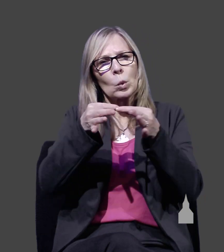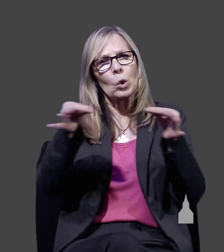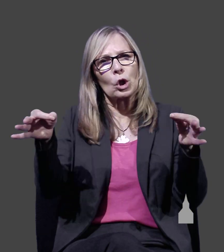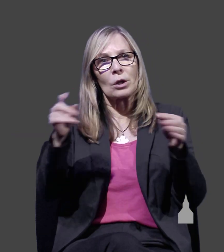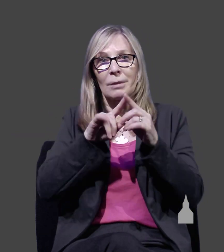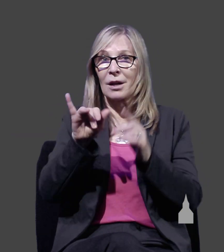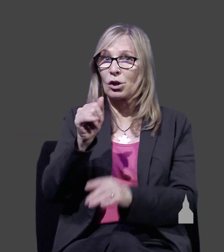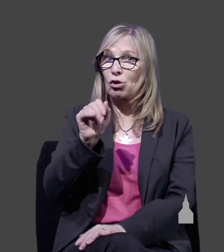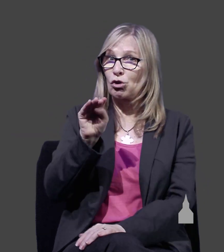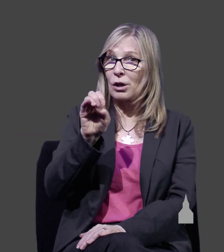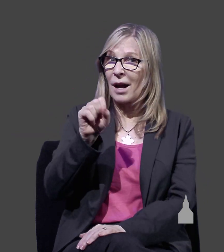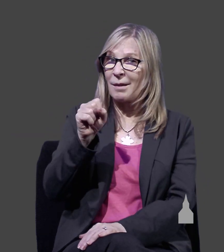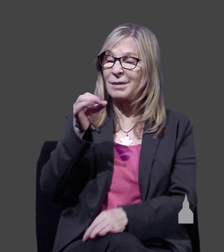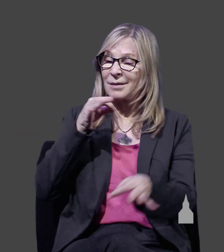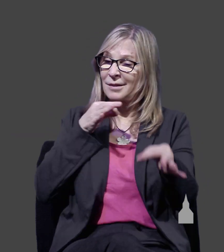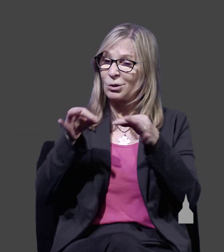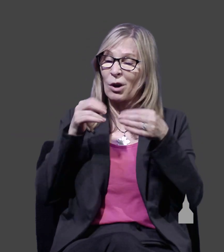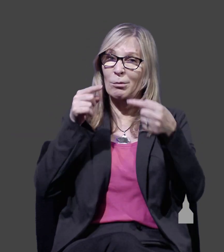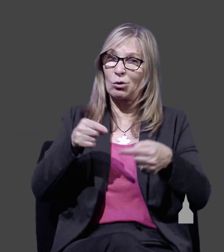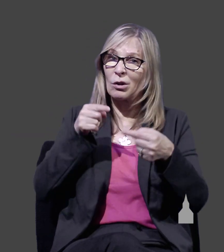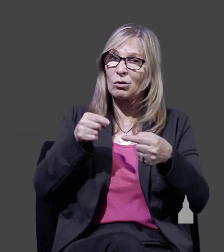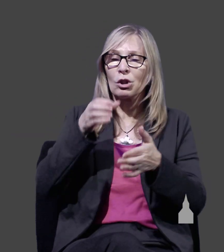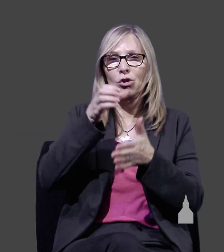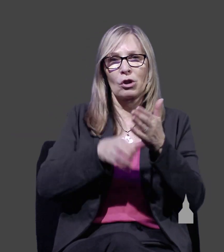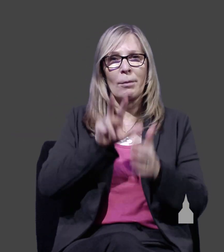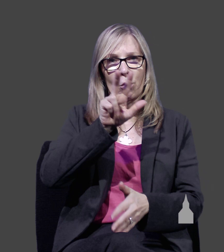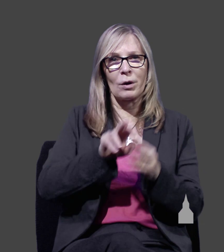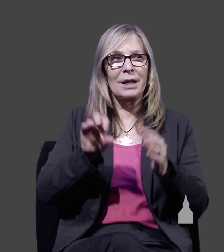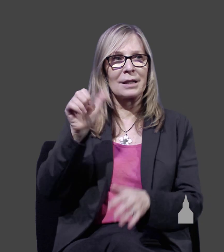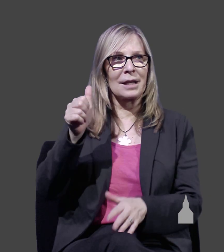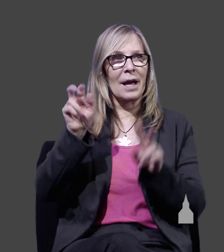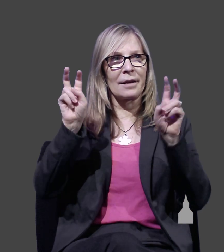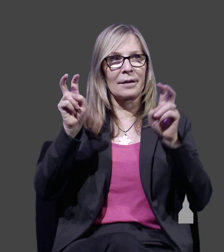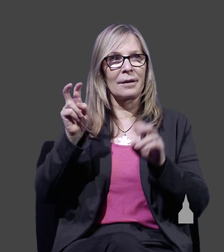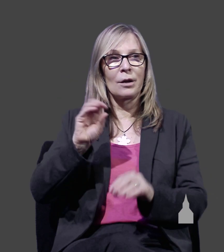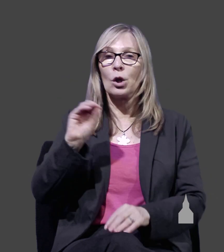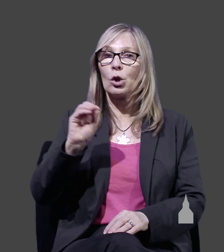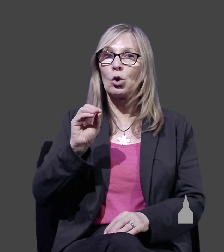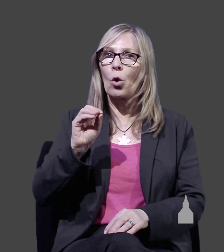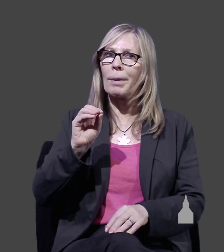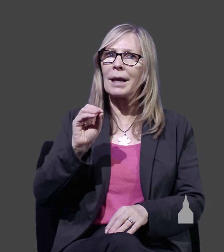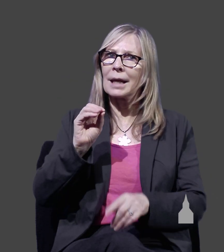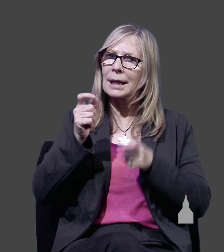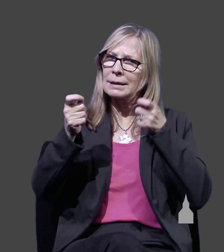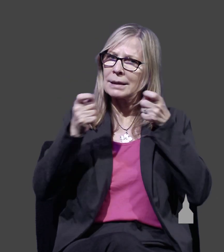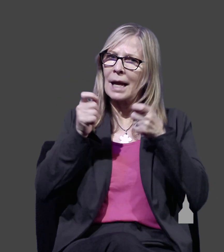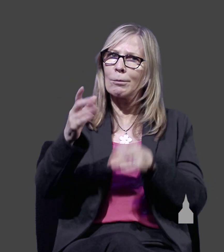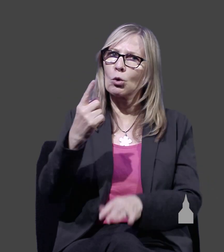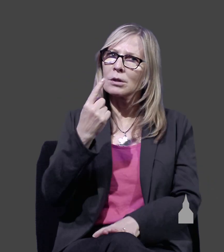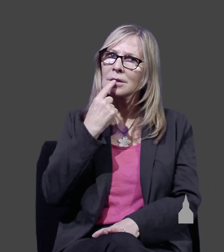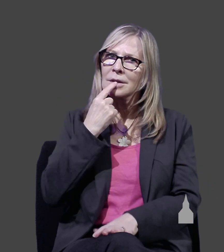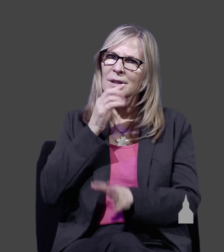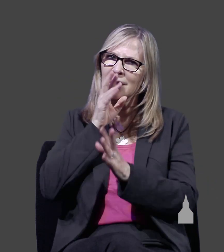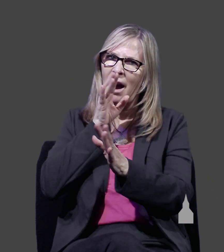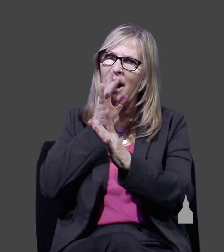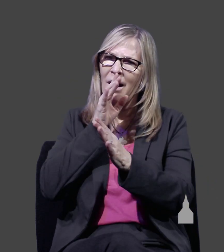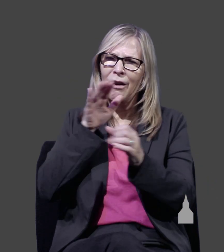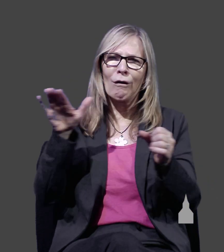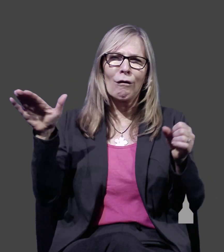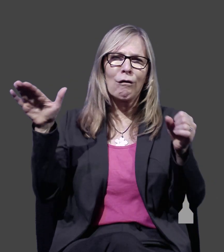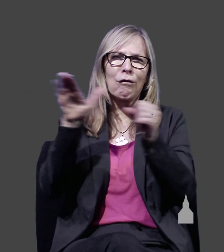But James describes the struggle we have. James 3:8-10. But no one can tame the tongue. It is a restless evil and full of deadly